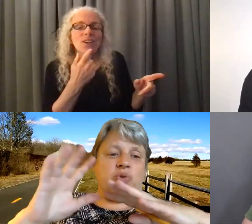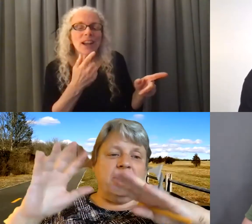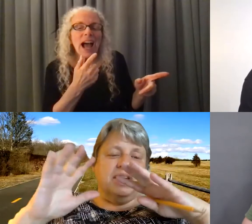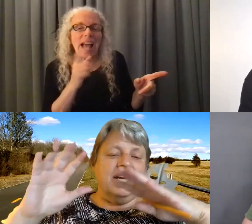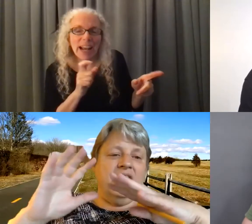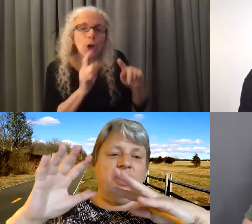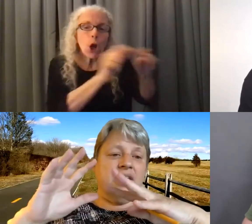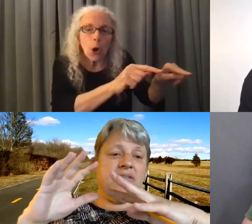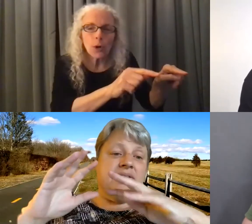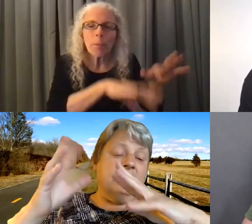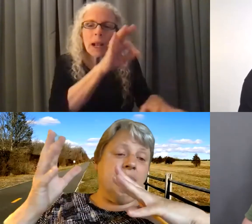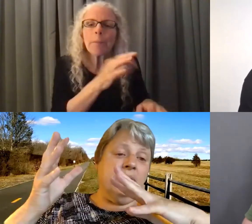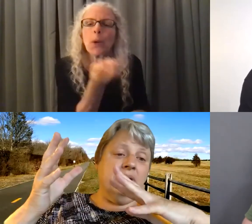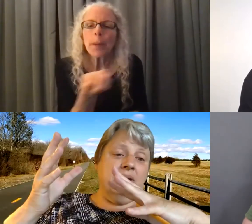restricted areas in the buildings.